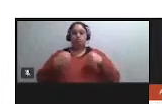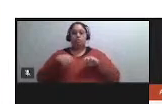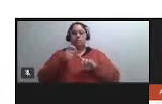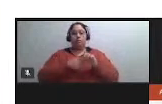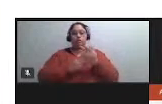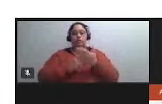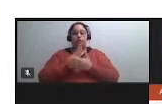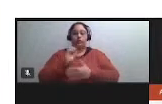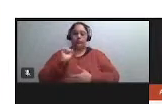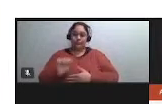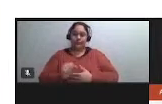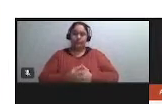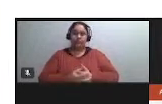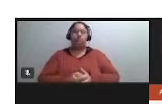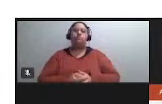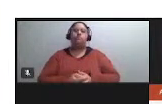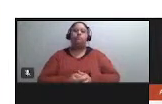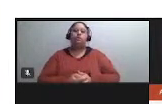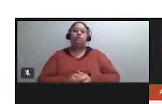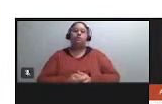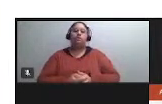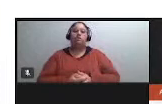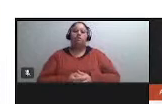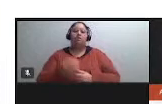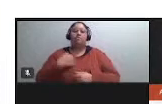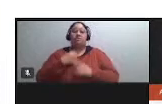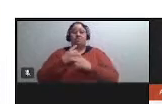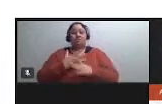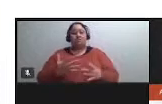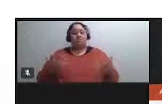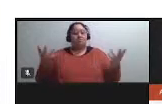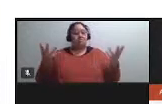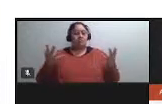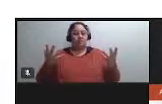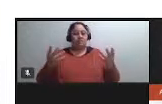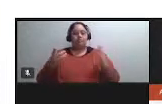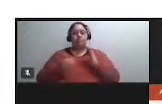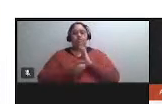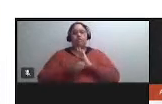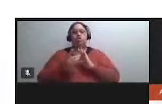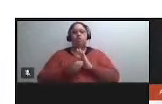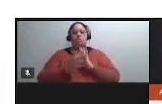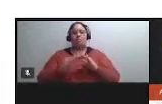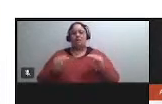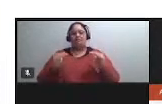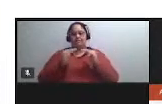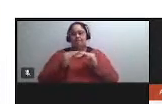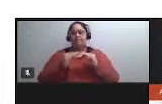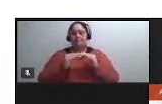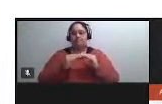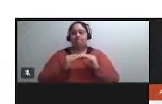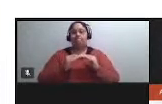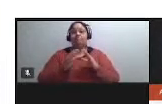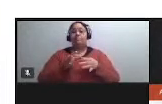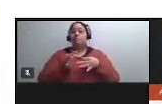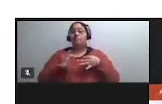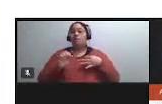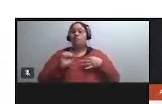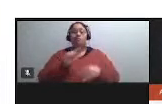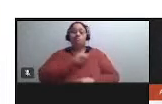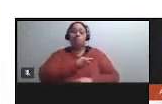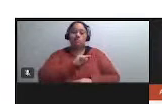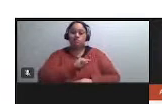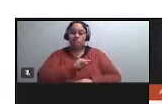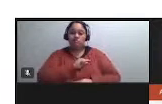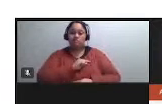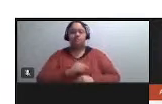Chairperson, through you, if I could maybe start first with the digital platform. So the delay there